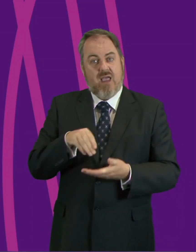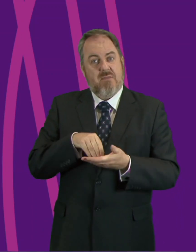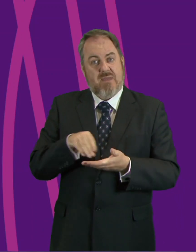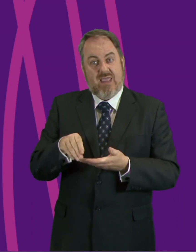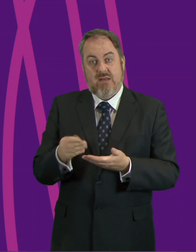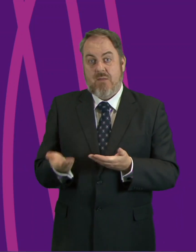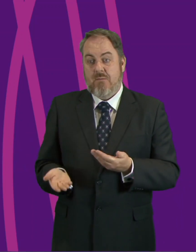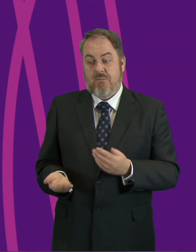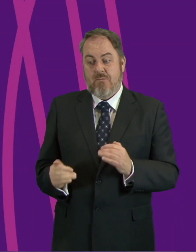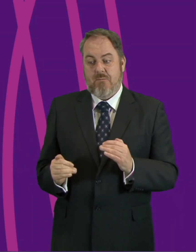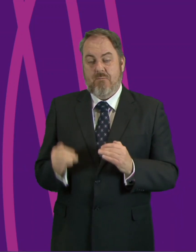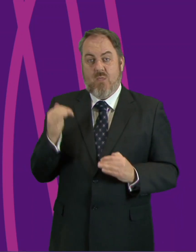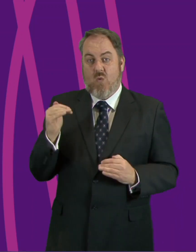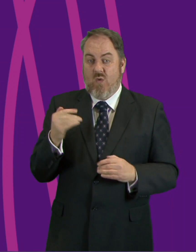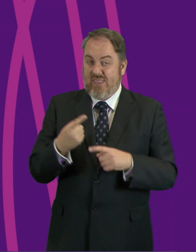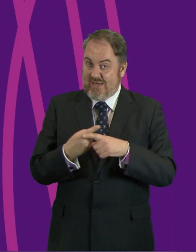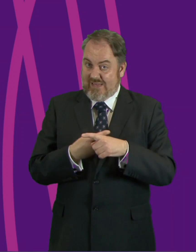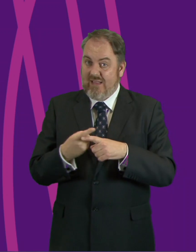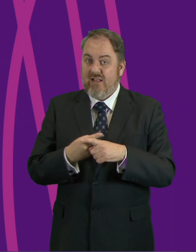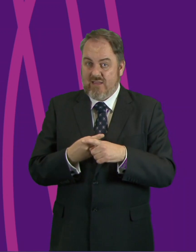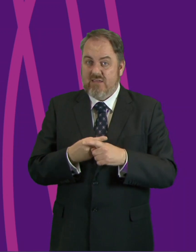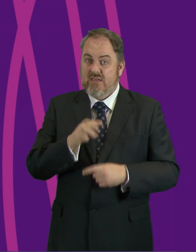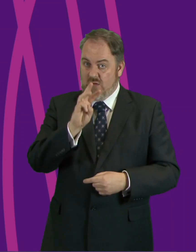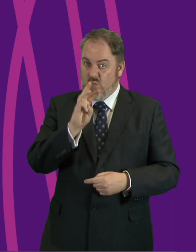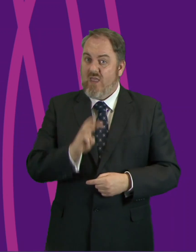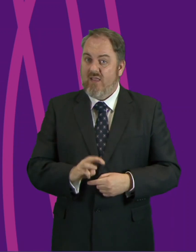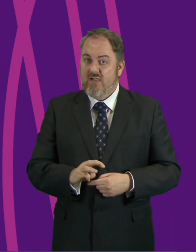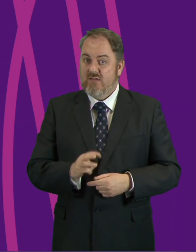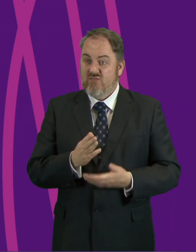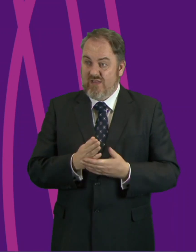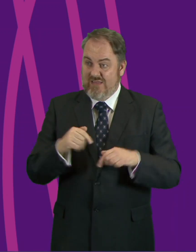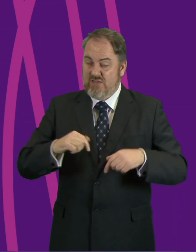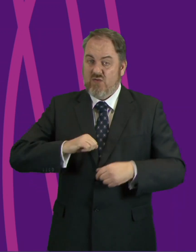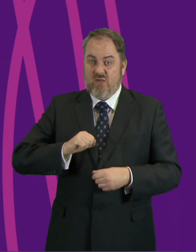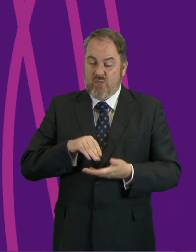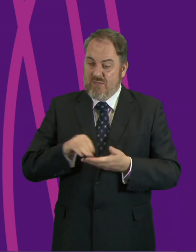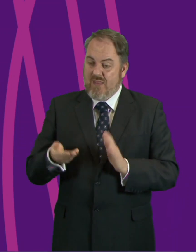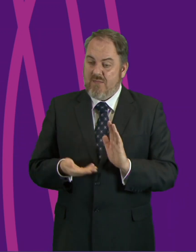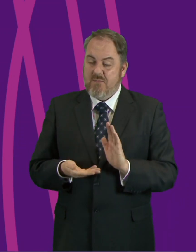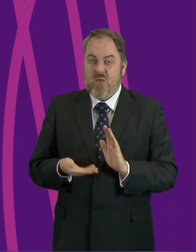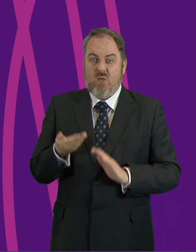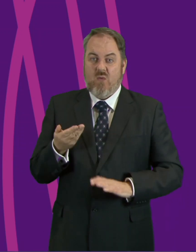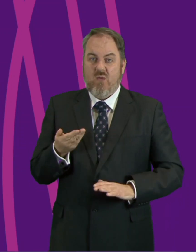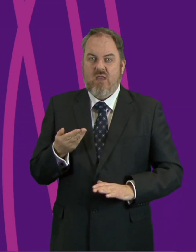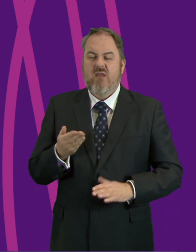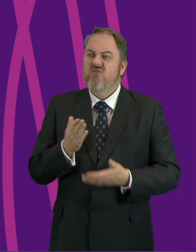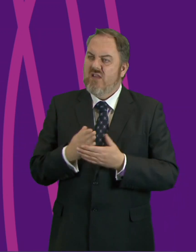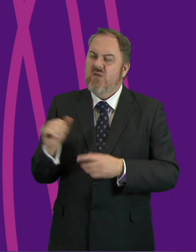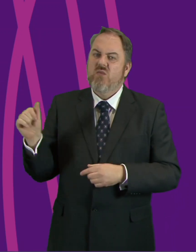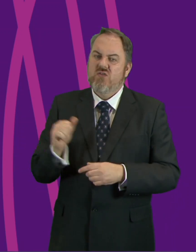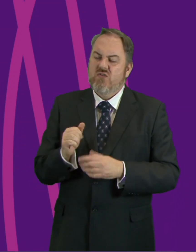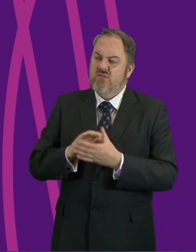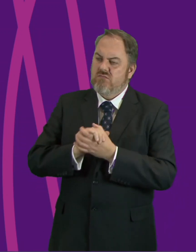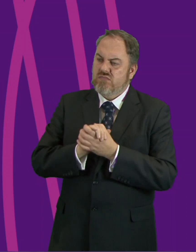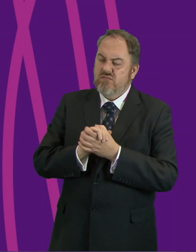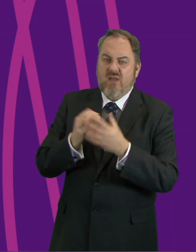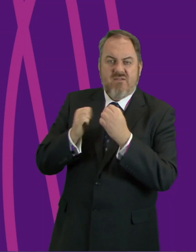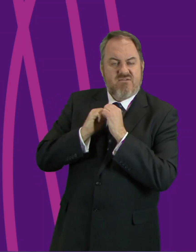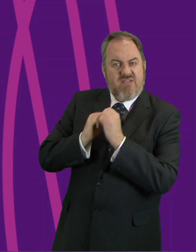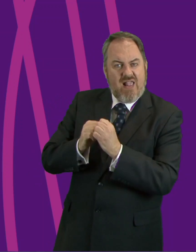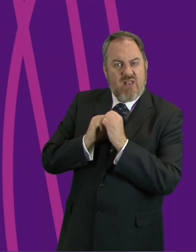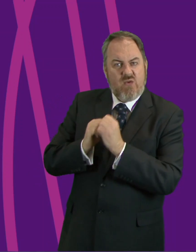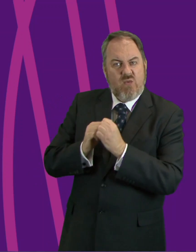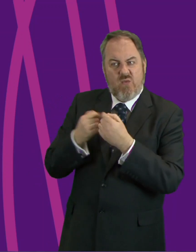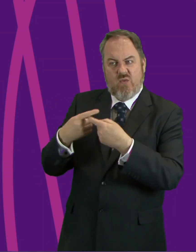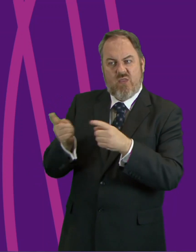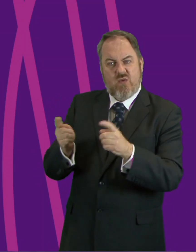than counterparts in England and Wales, and we want to, as we go forward, make sure that we are valuing those who have done so much for us. But we